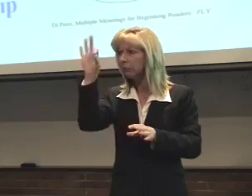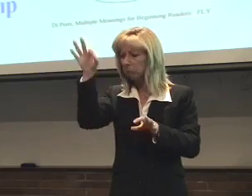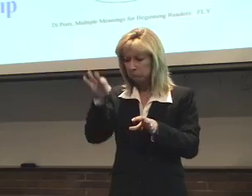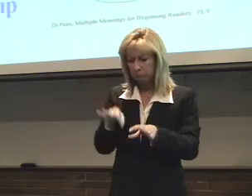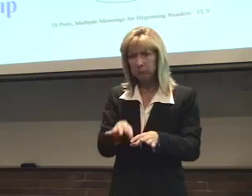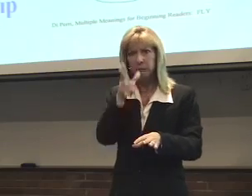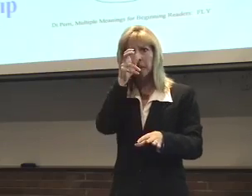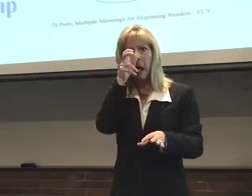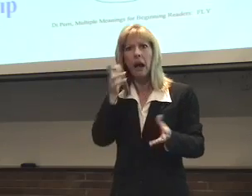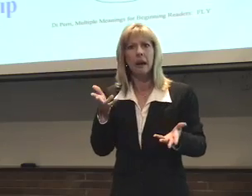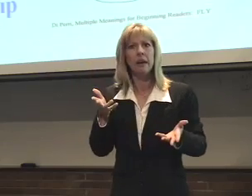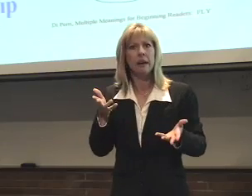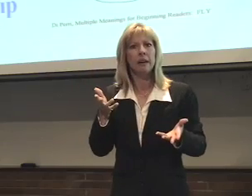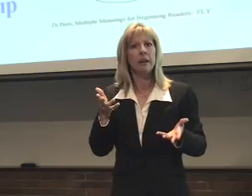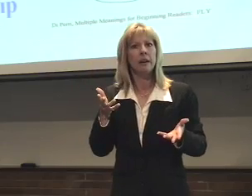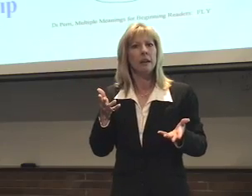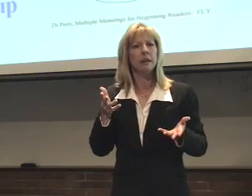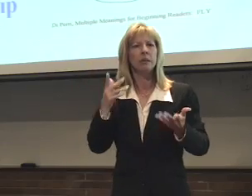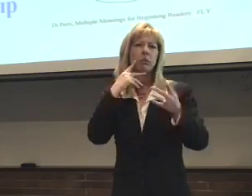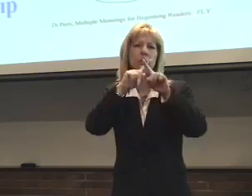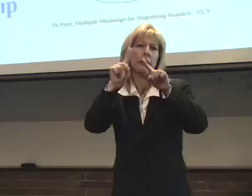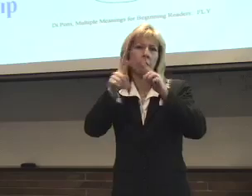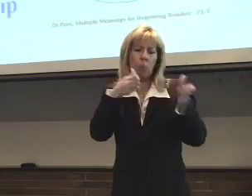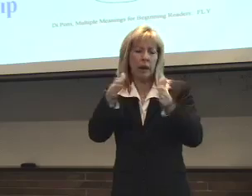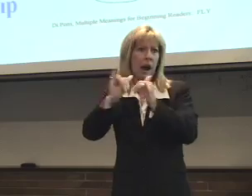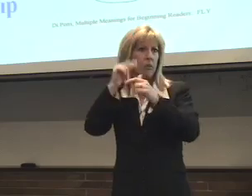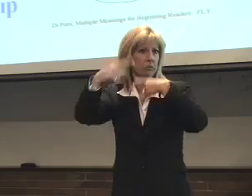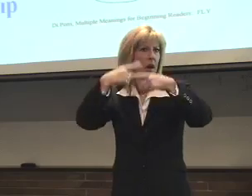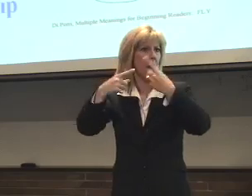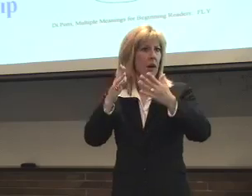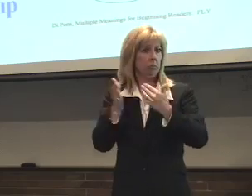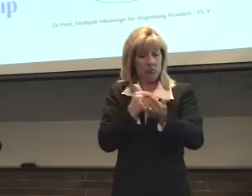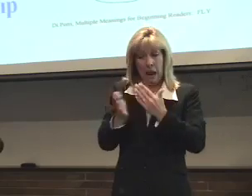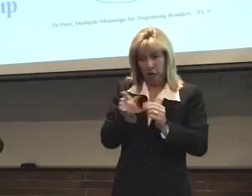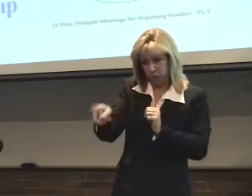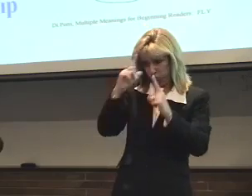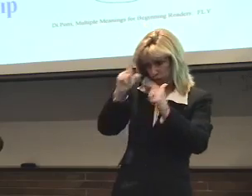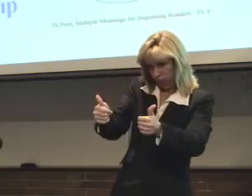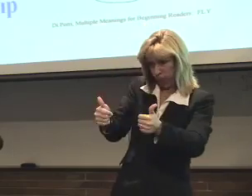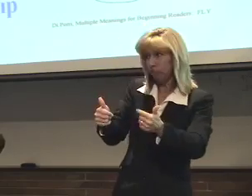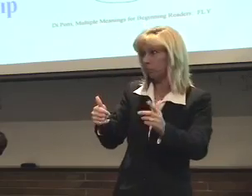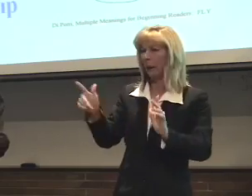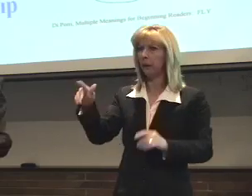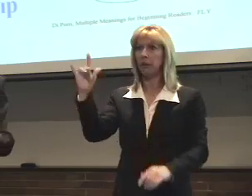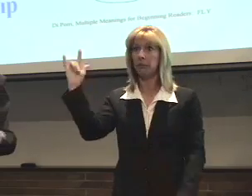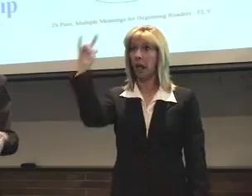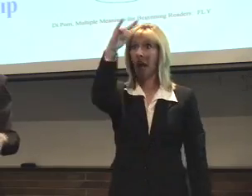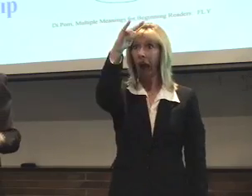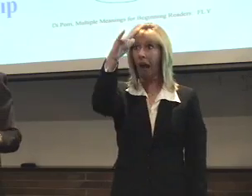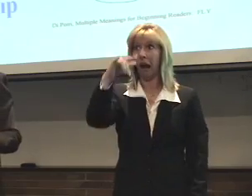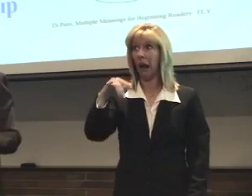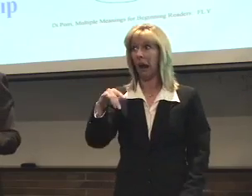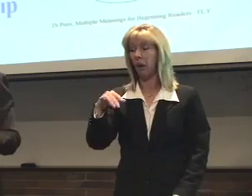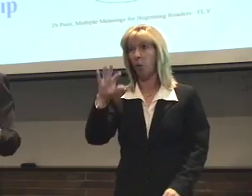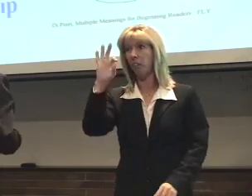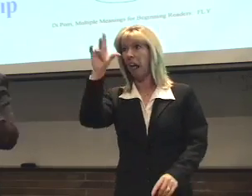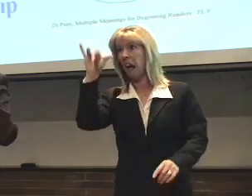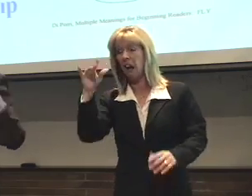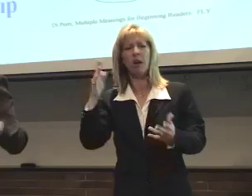ways to sign it. And however the way the kid picks, it's fine with me. I don't care as long as they don't do this. They can do this, this, whatever